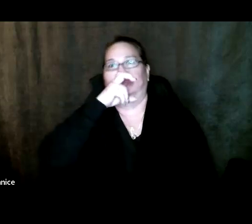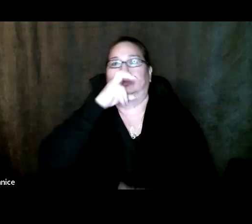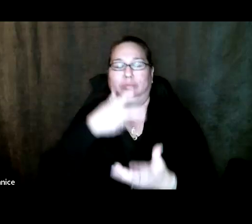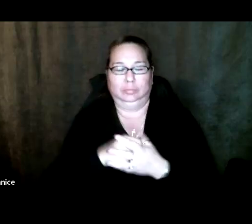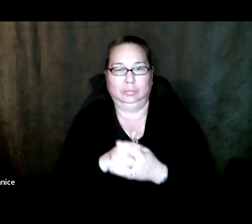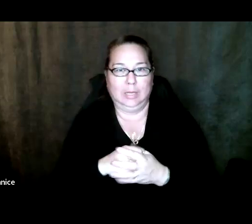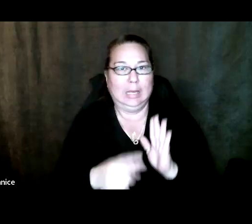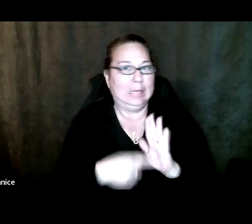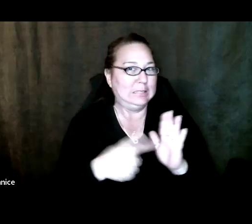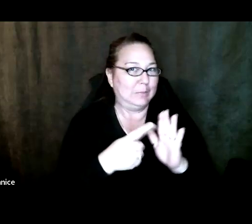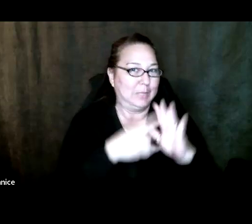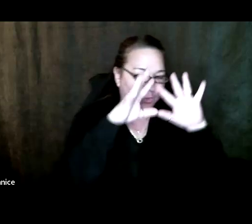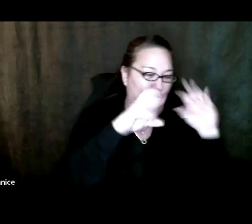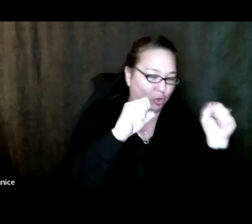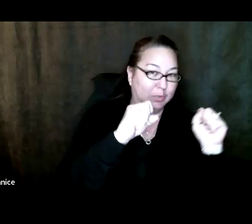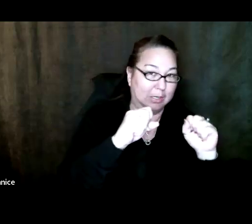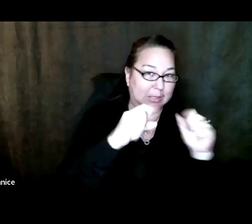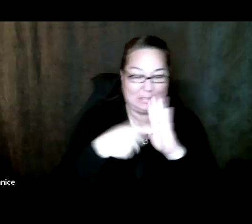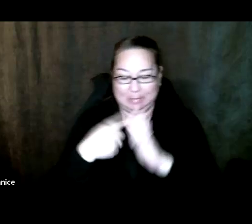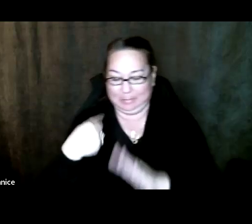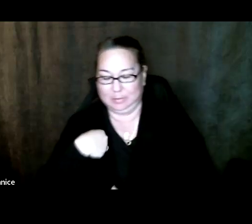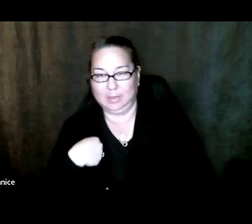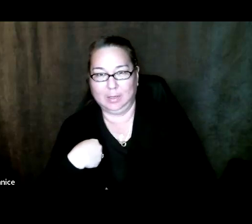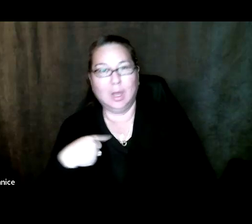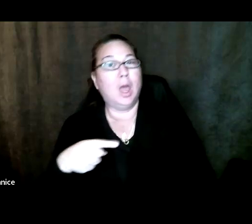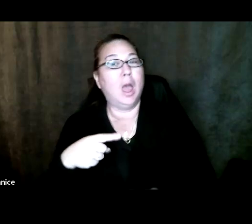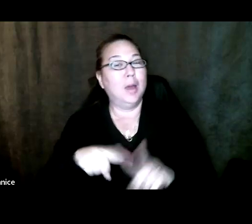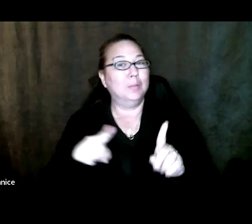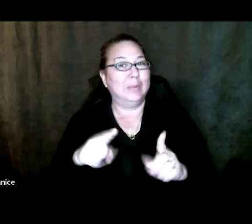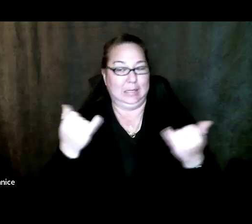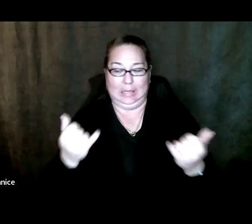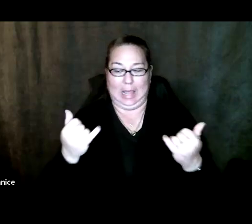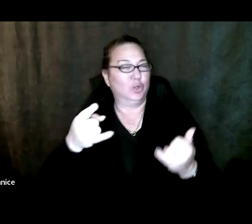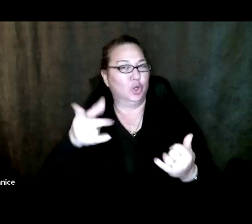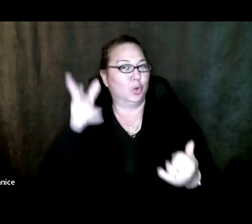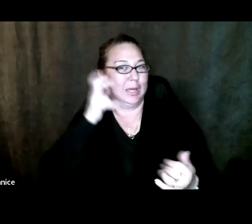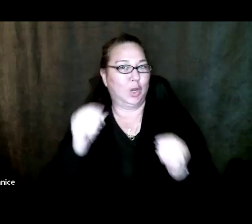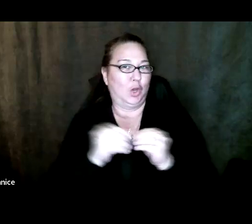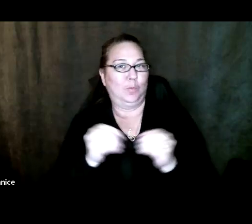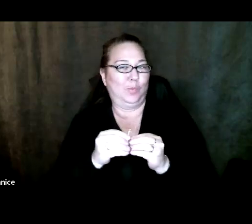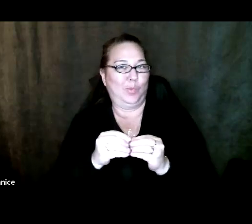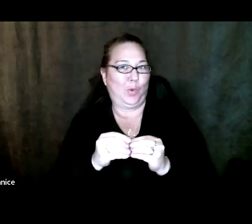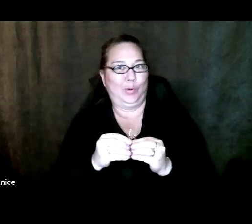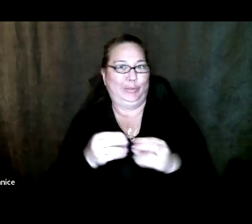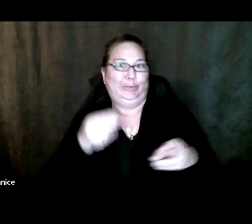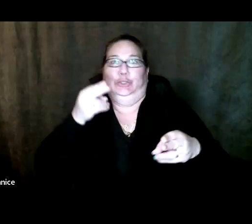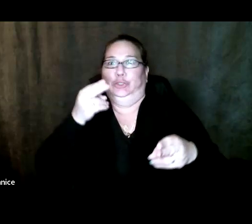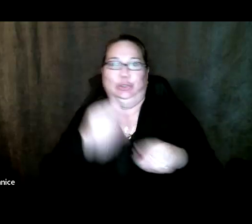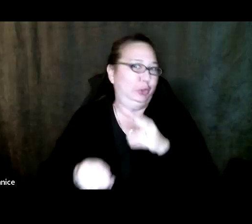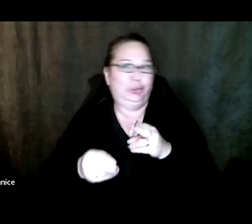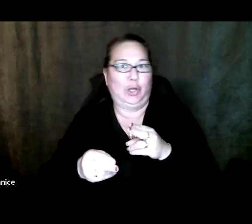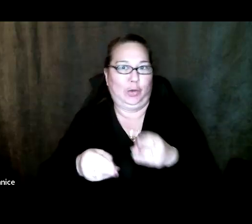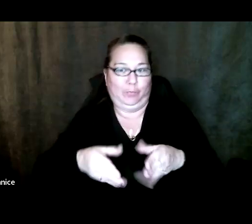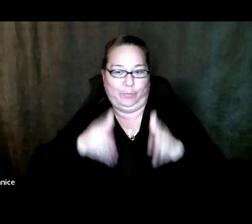me. But I think you're hearing a sharper focus this time on what you're asking about, which is which schools